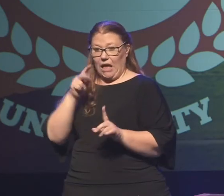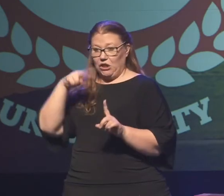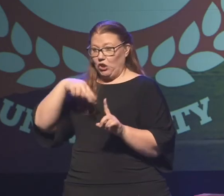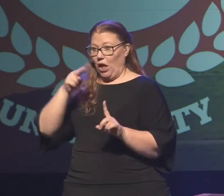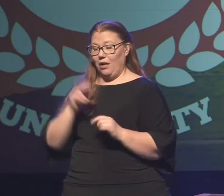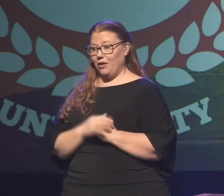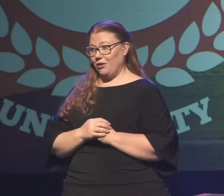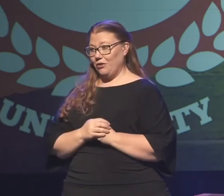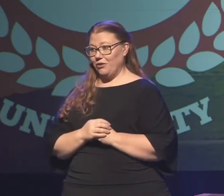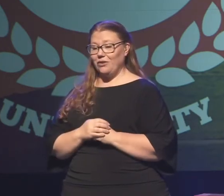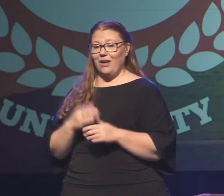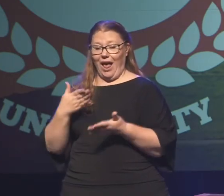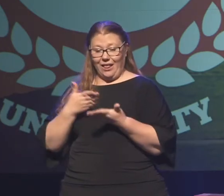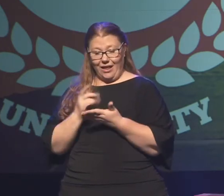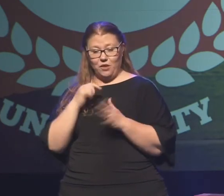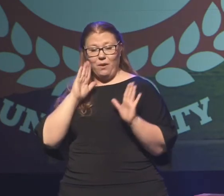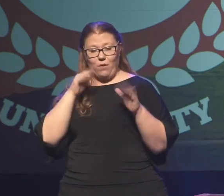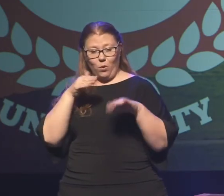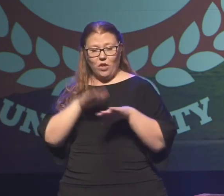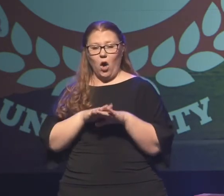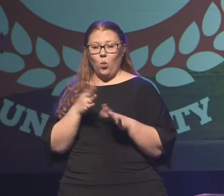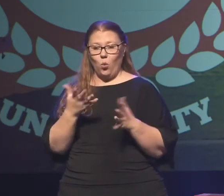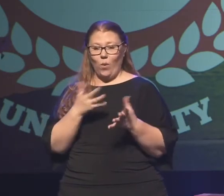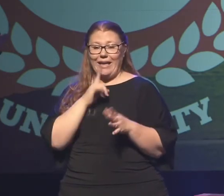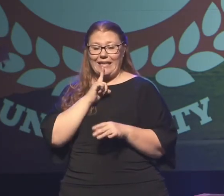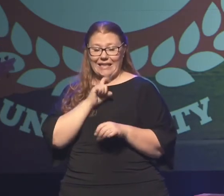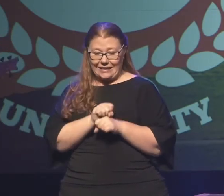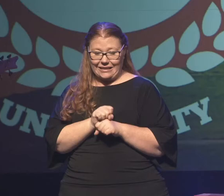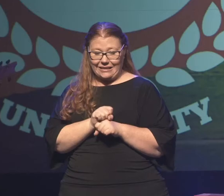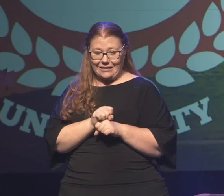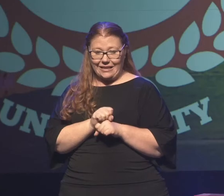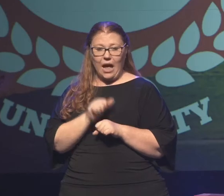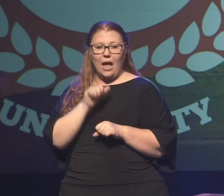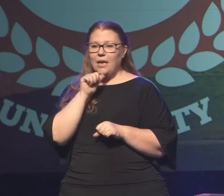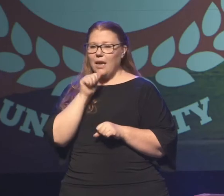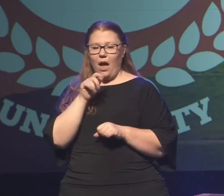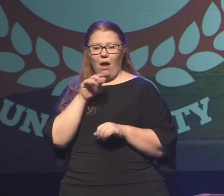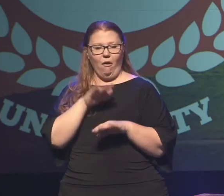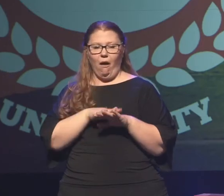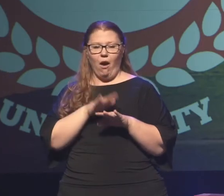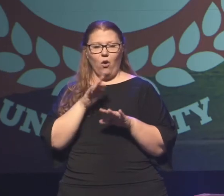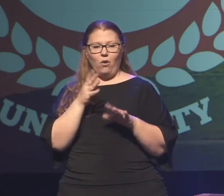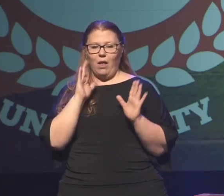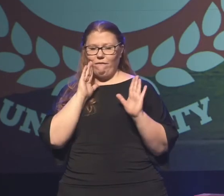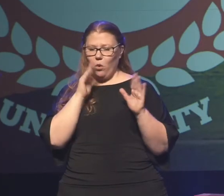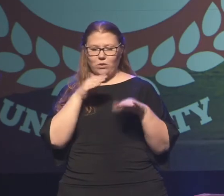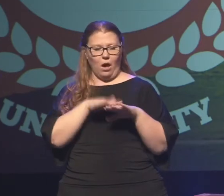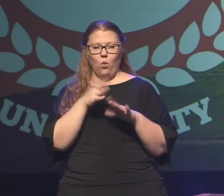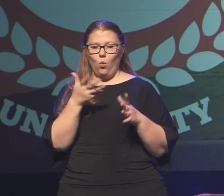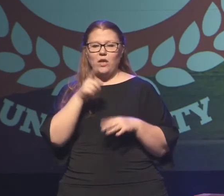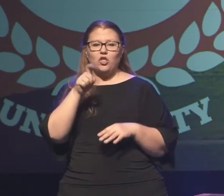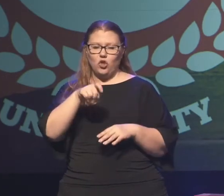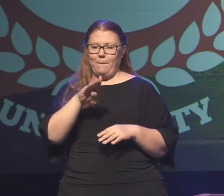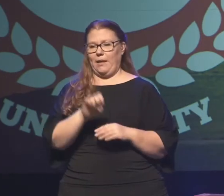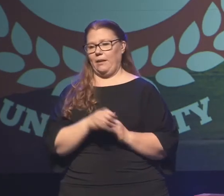brother, and lets me focus on what is and not on what should or could be.